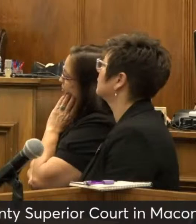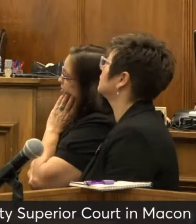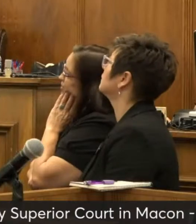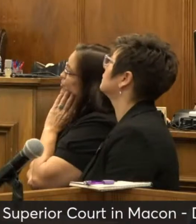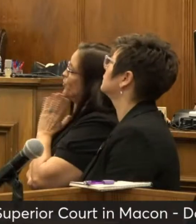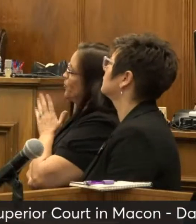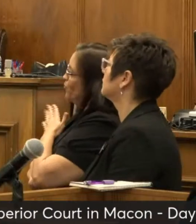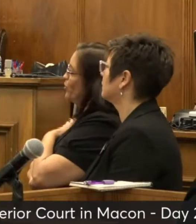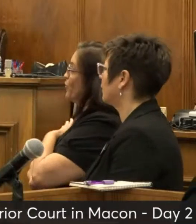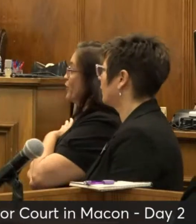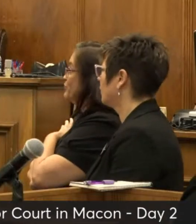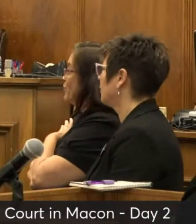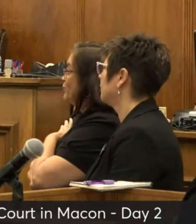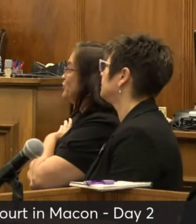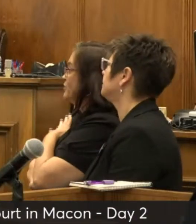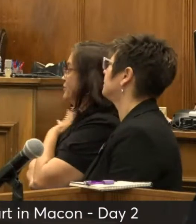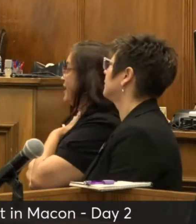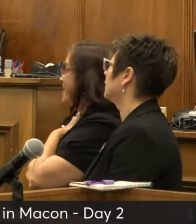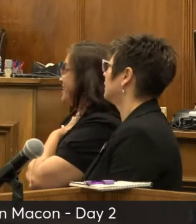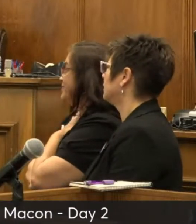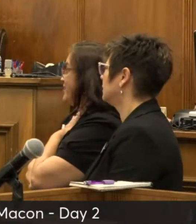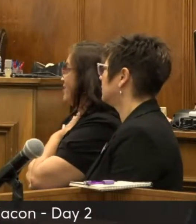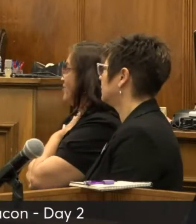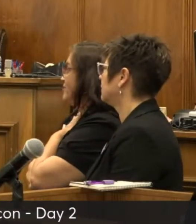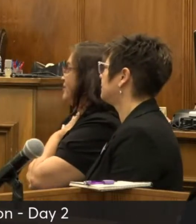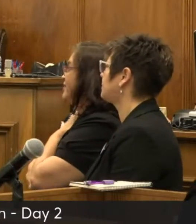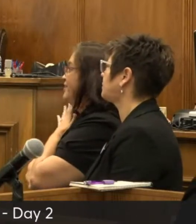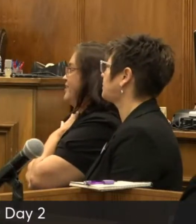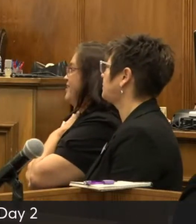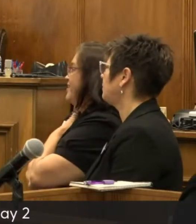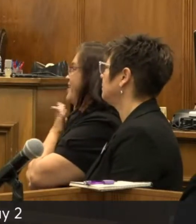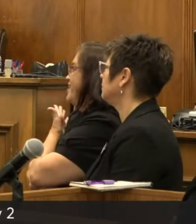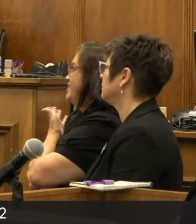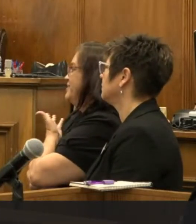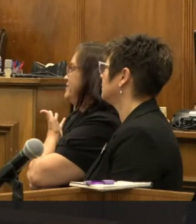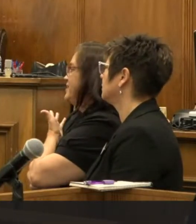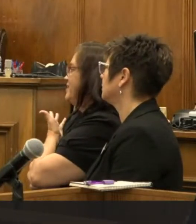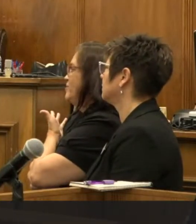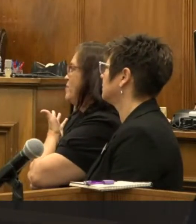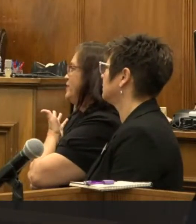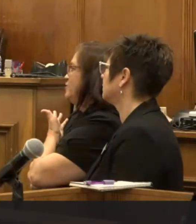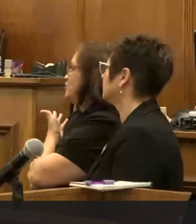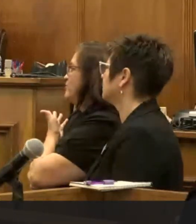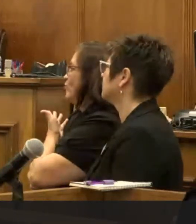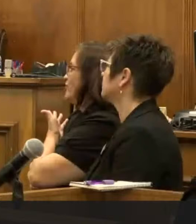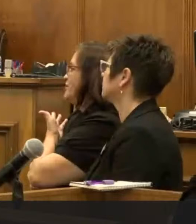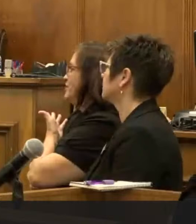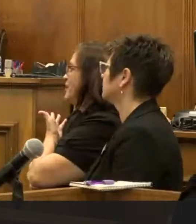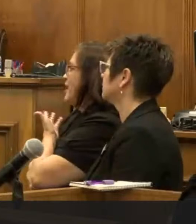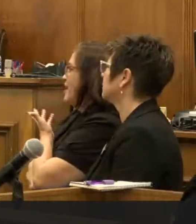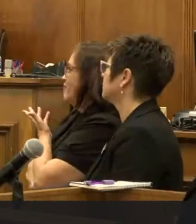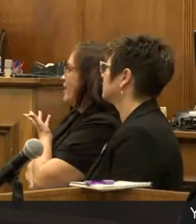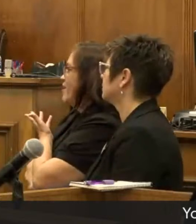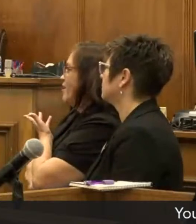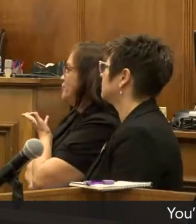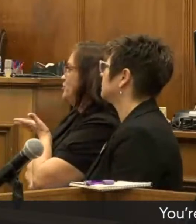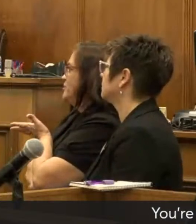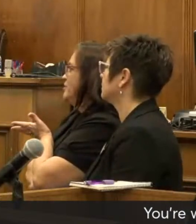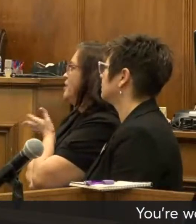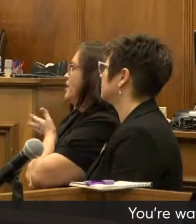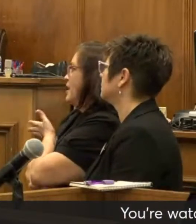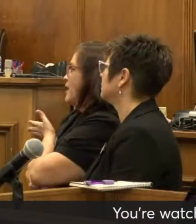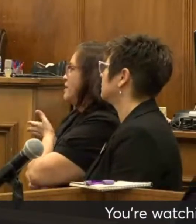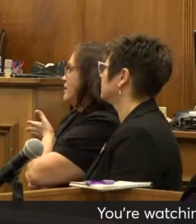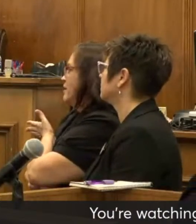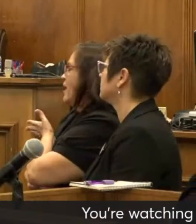At the deaf school, we were exposed to ASL, and he stayed in the mainstream where he didn't have that